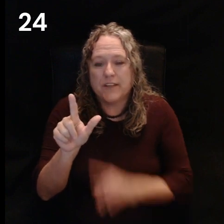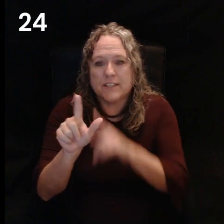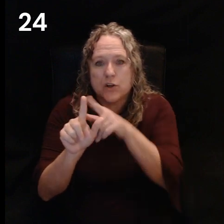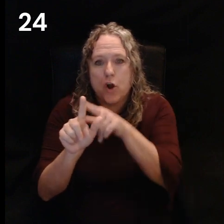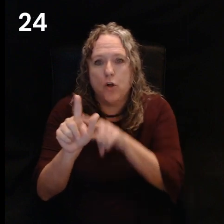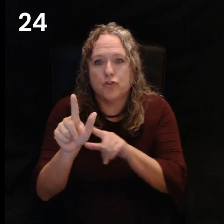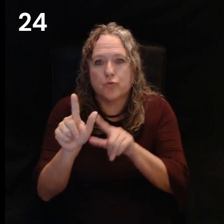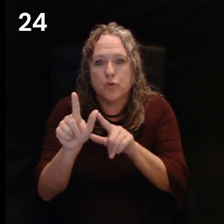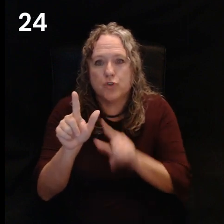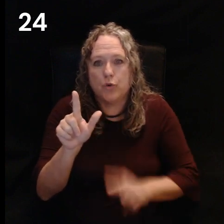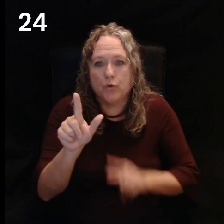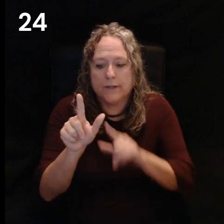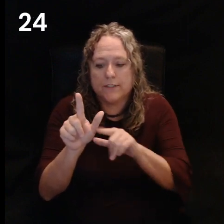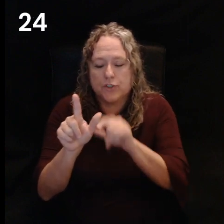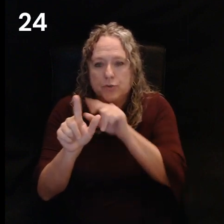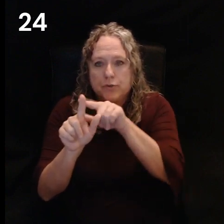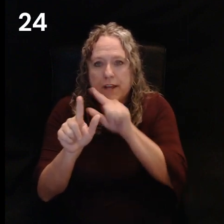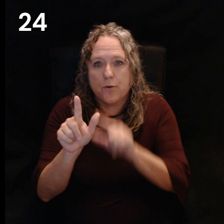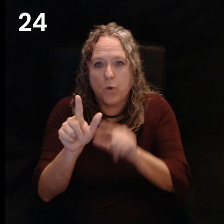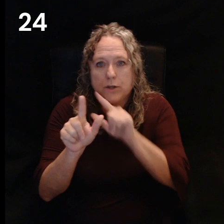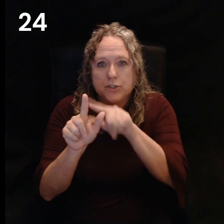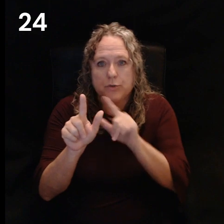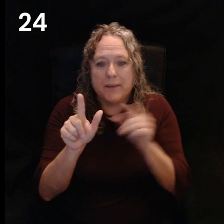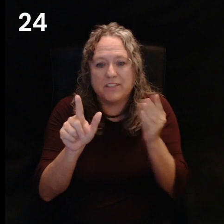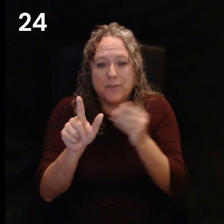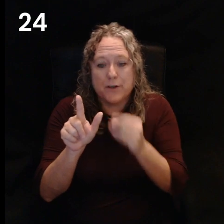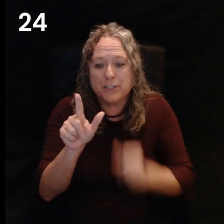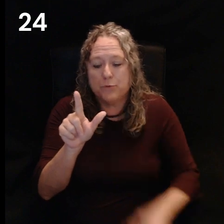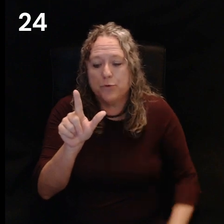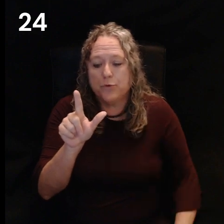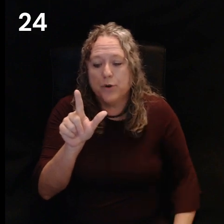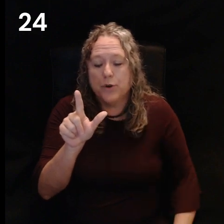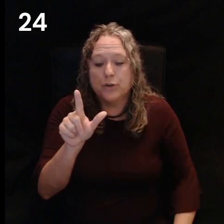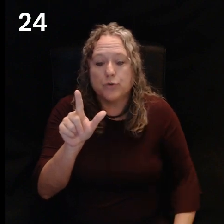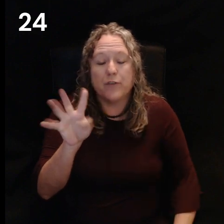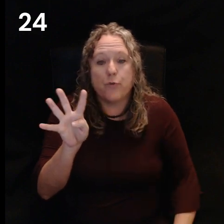is a cultural 2 because there's 2 there. 1, 2, makes it very smooth. 24.